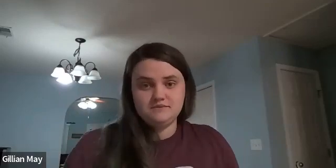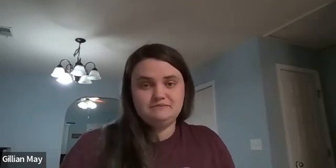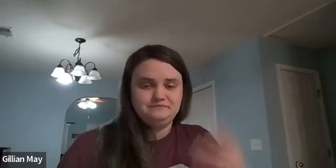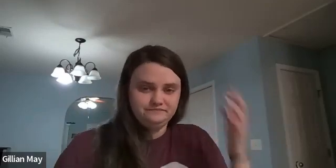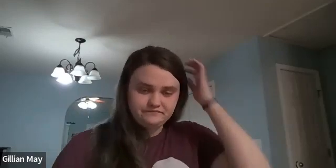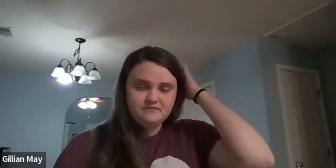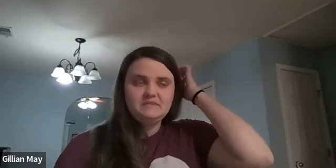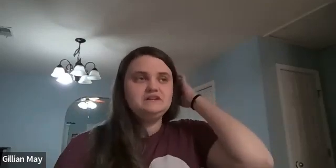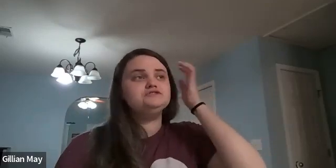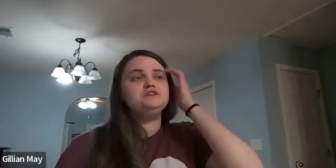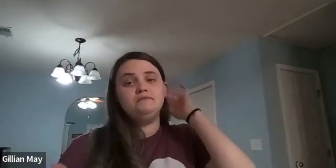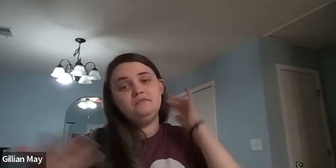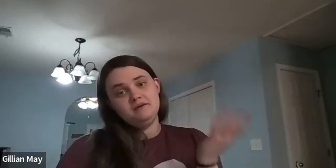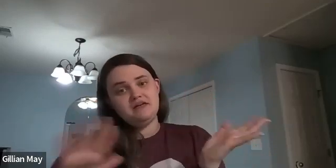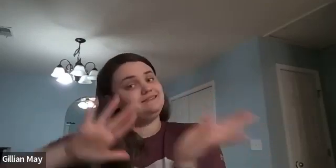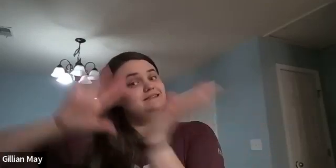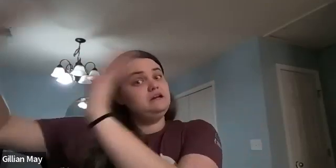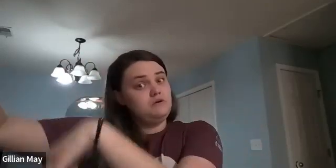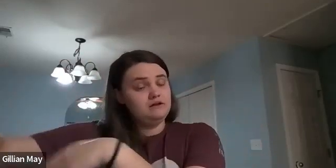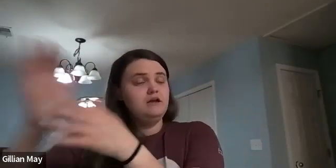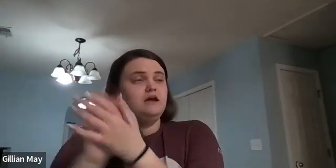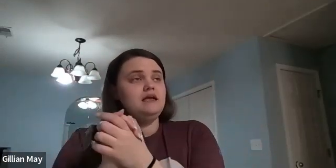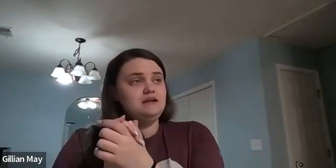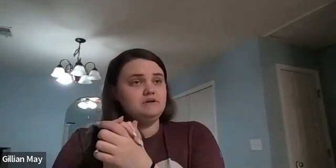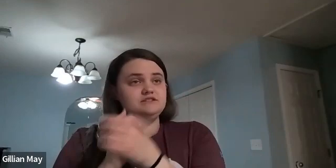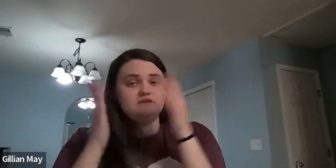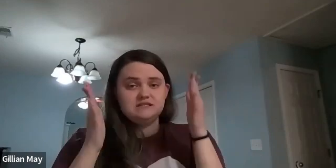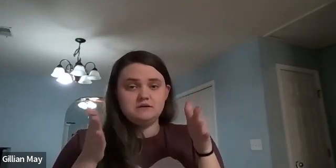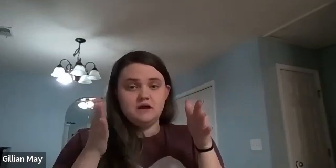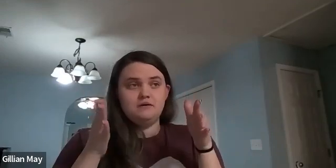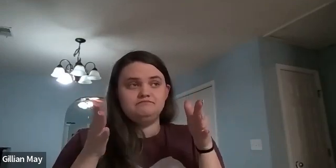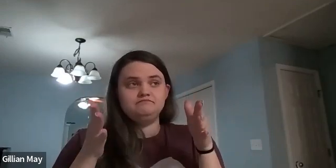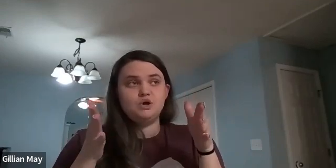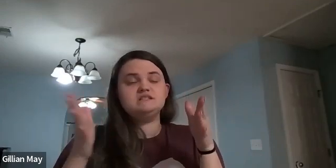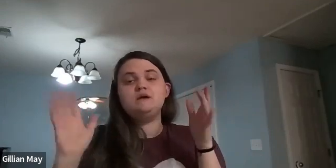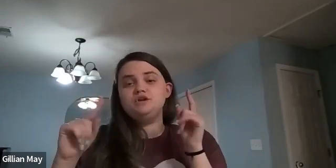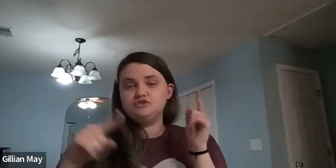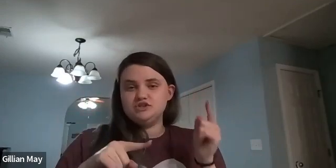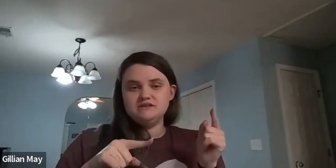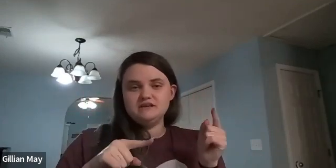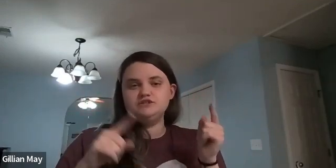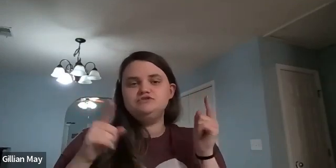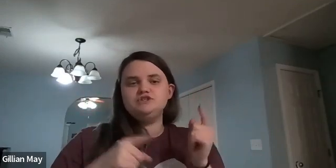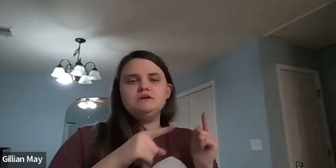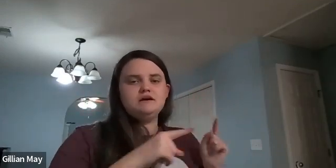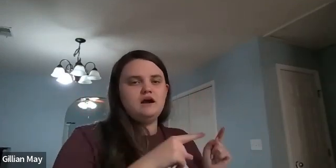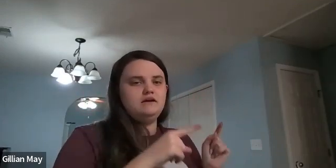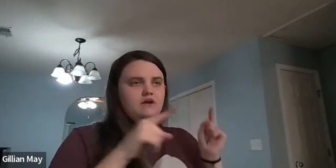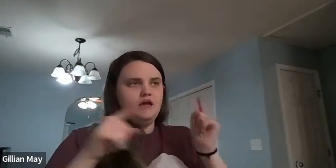jobs. So but that's later on. Anyway, so this is person. And when you're doing this, you do want to kind of